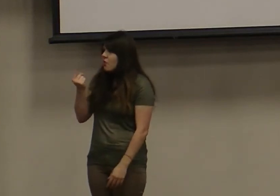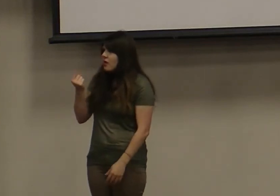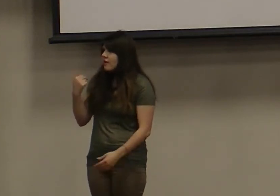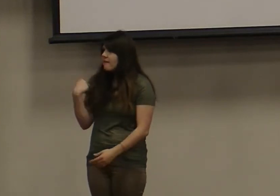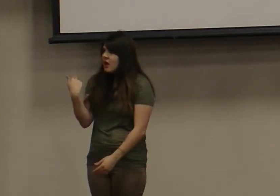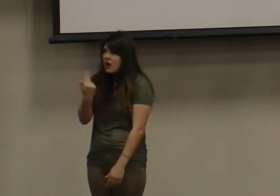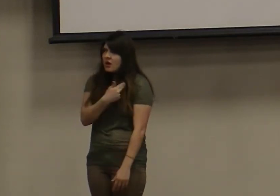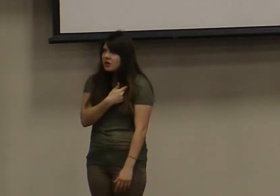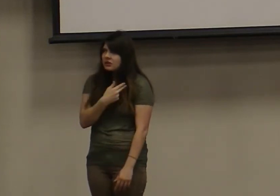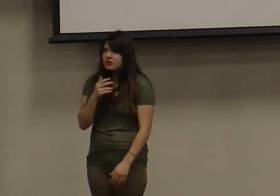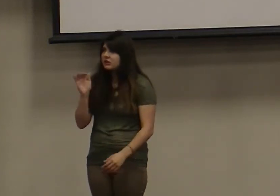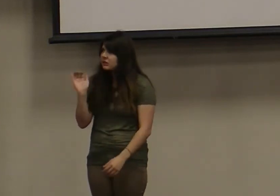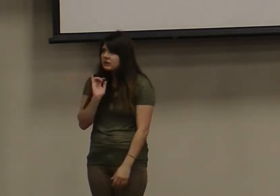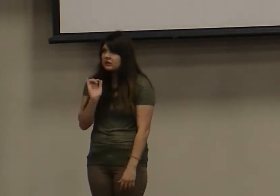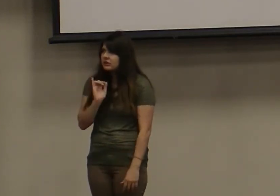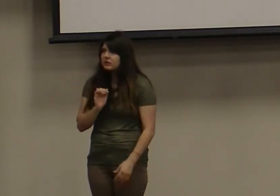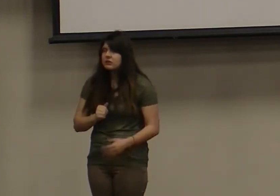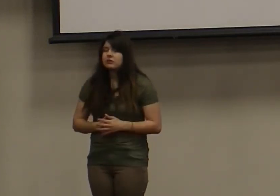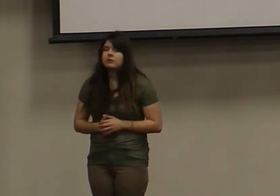saying.